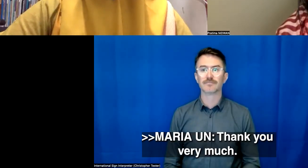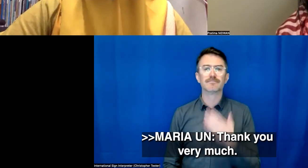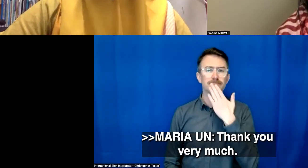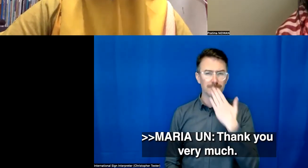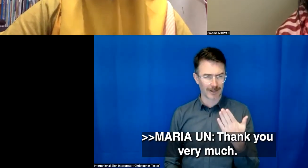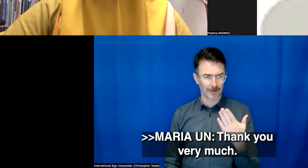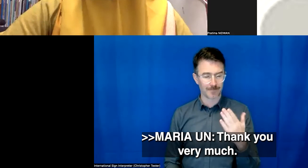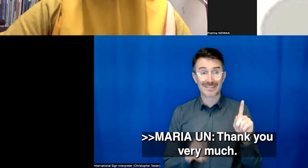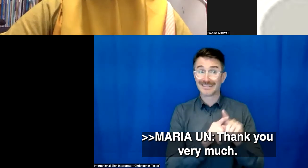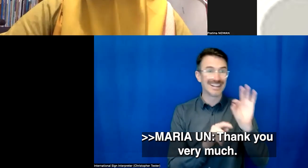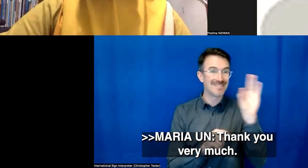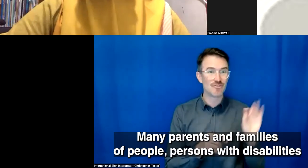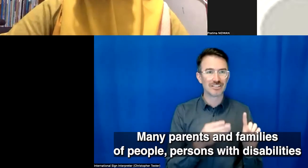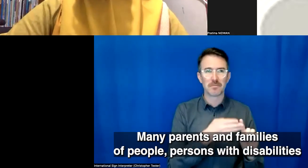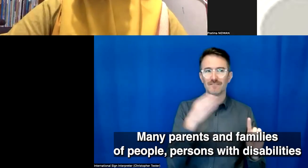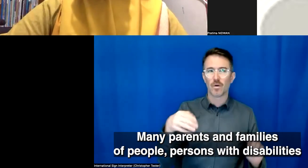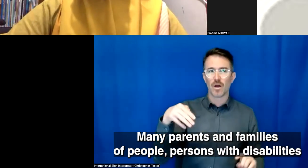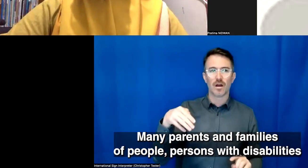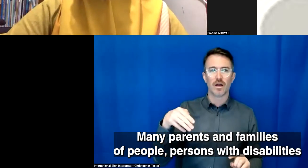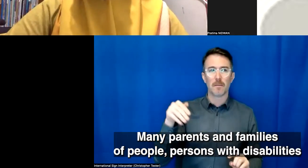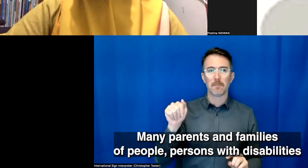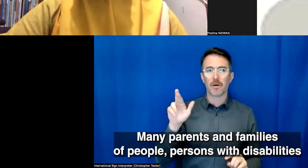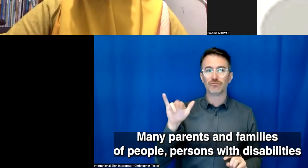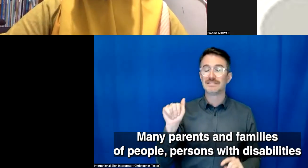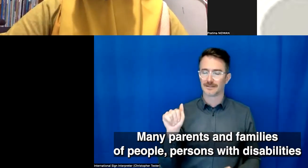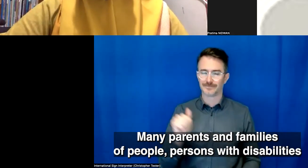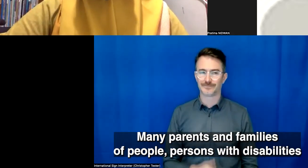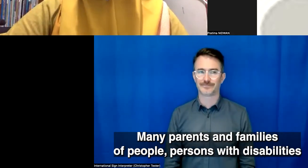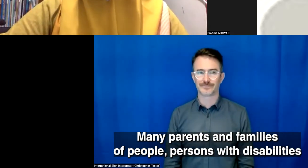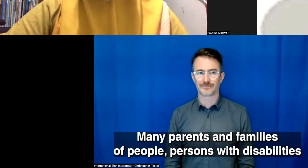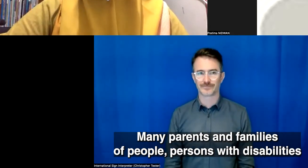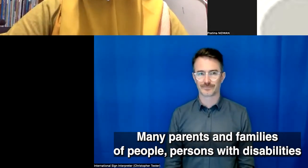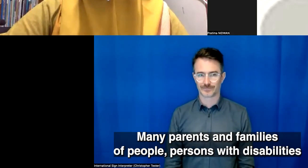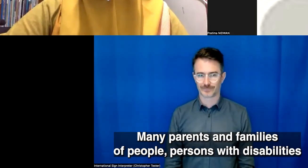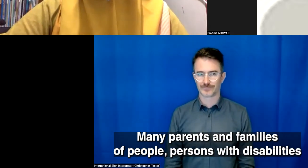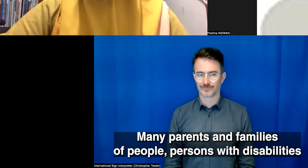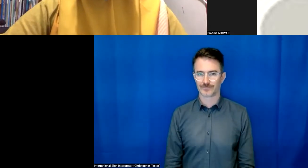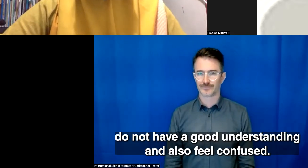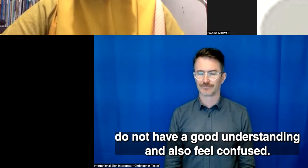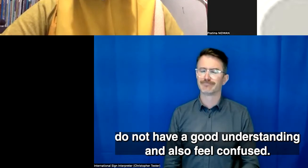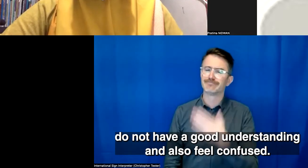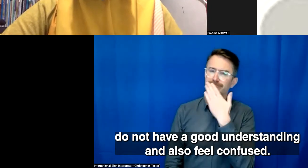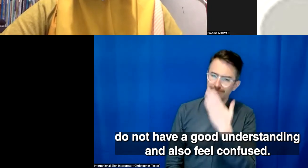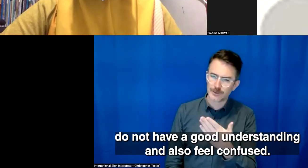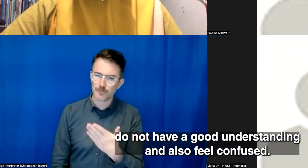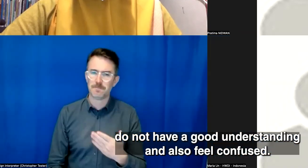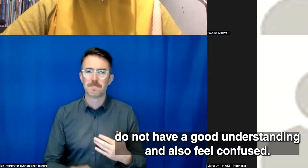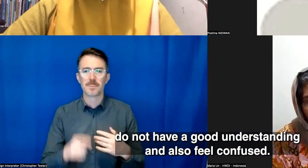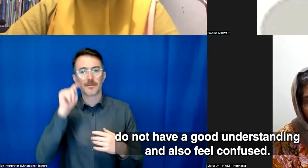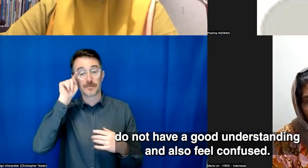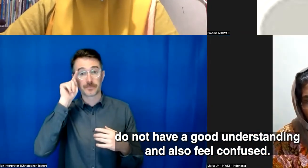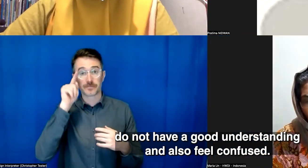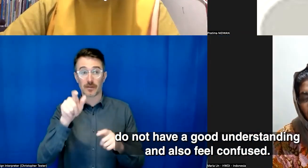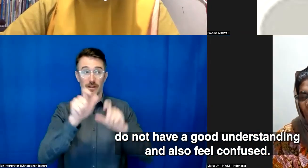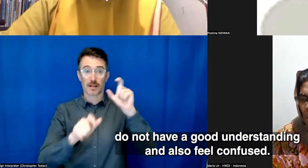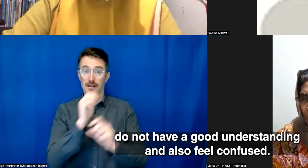Yes, thank you very much. Many parents and families of persons with disabilities do not have a good